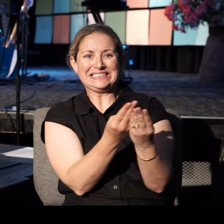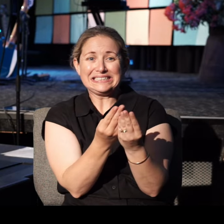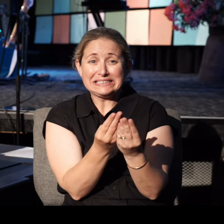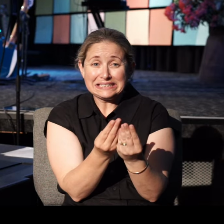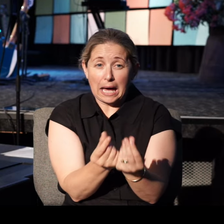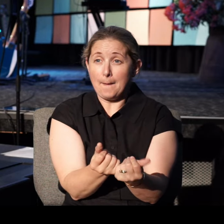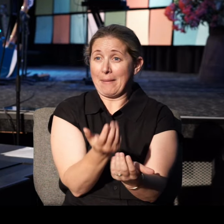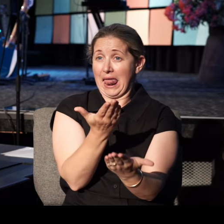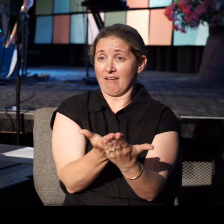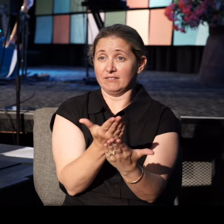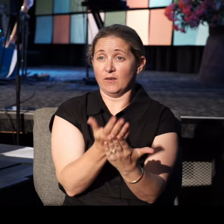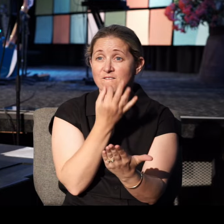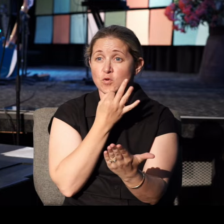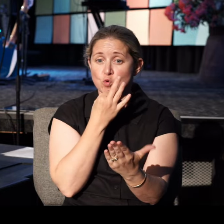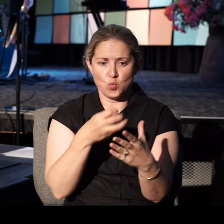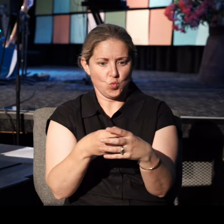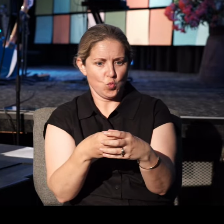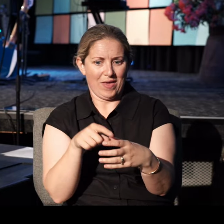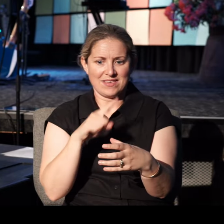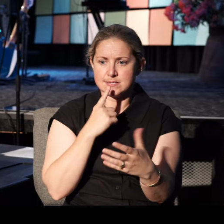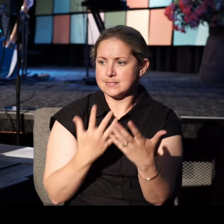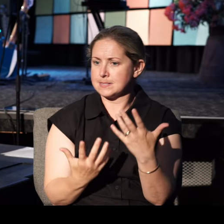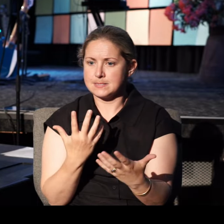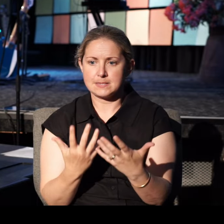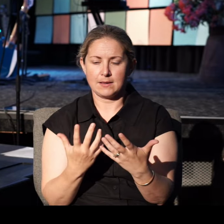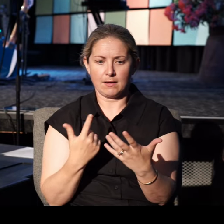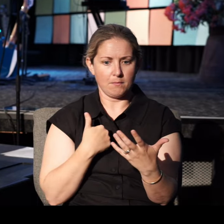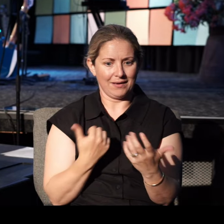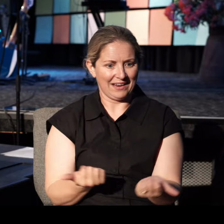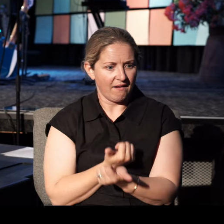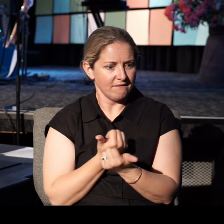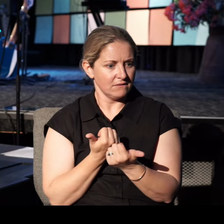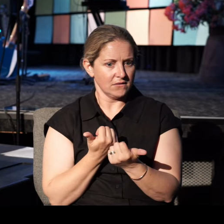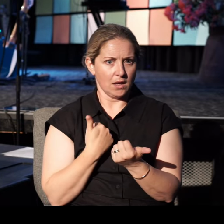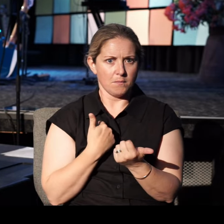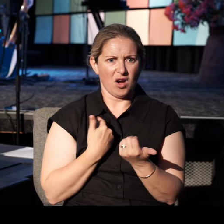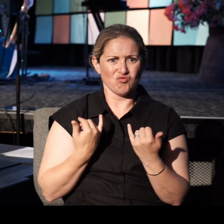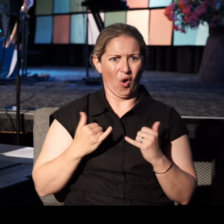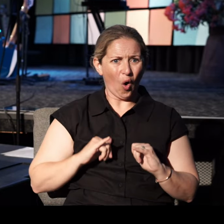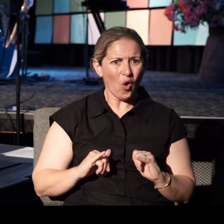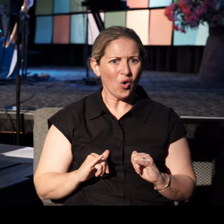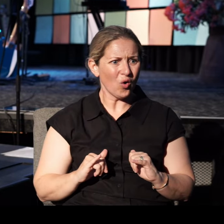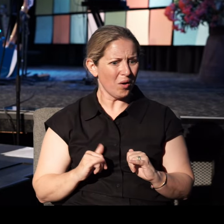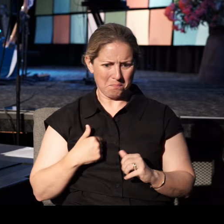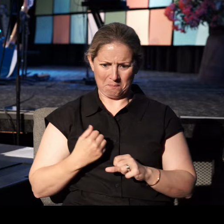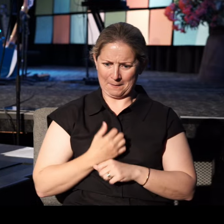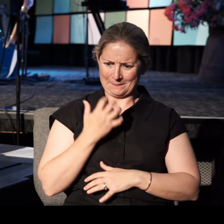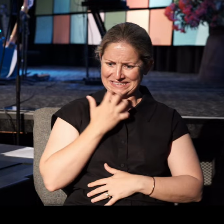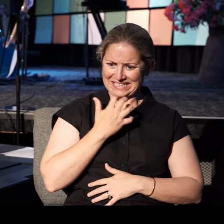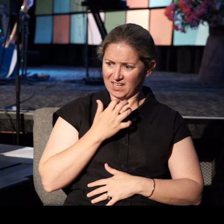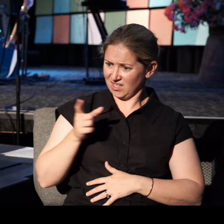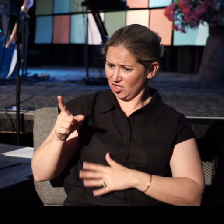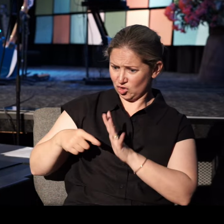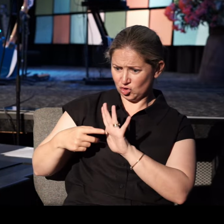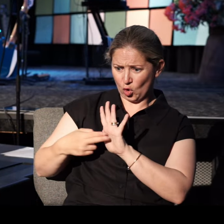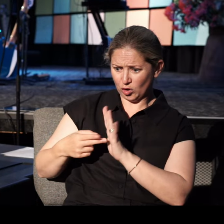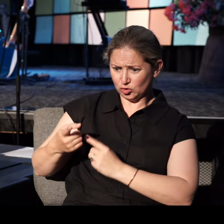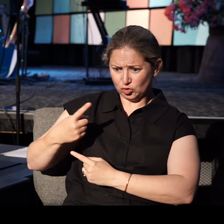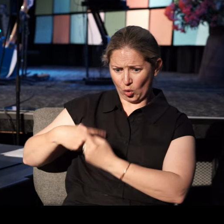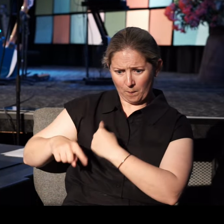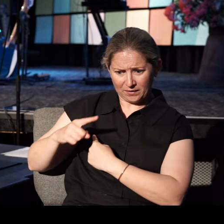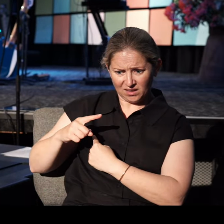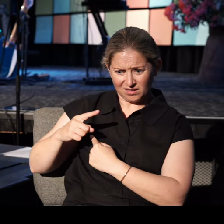of unease. Have we not got enough? Have we made a mistake? Is John's message that we're